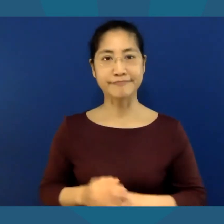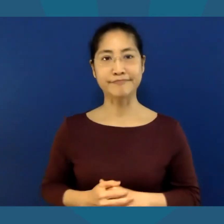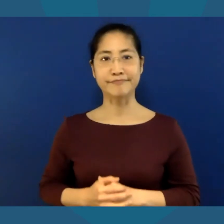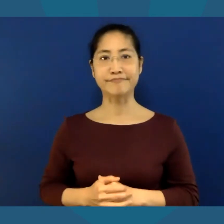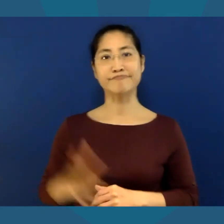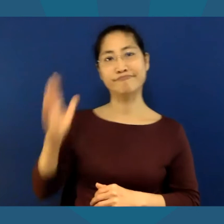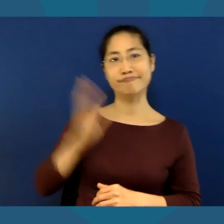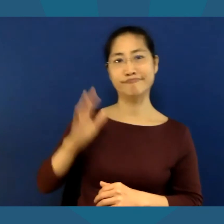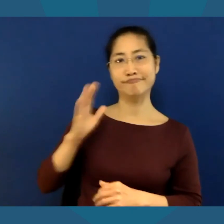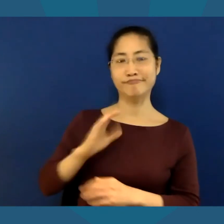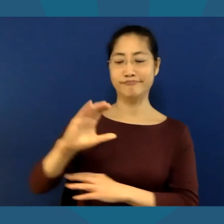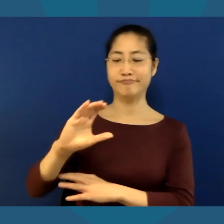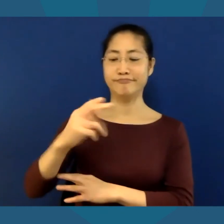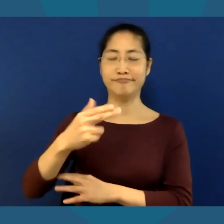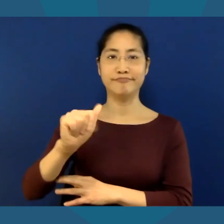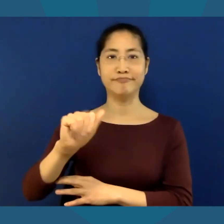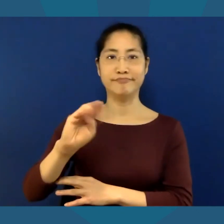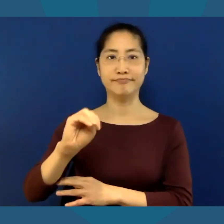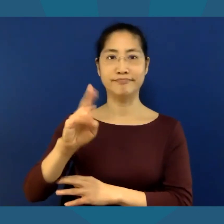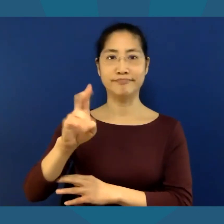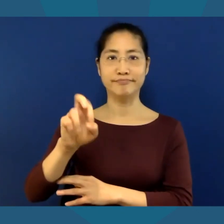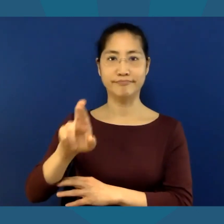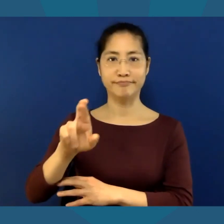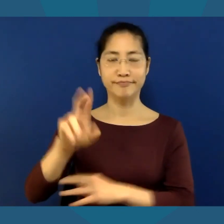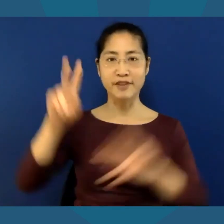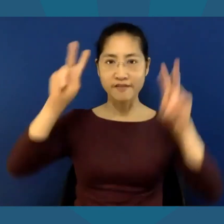Former Chamber Vice President.